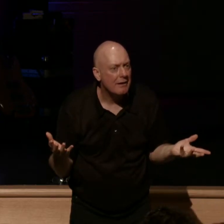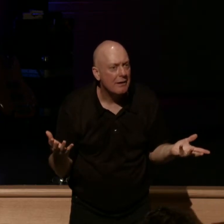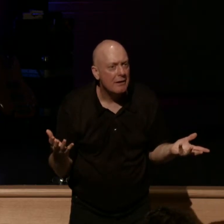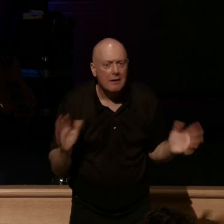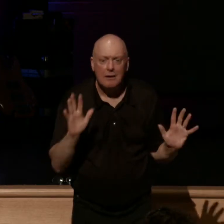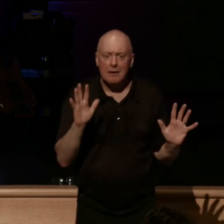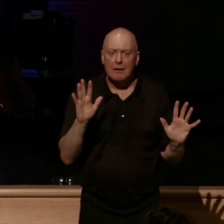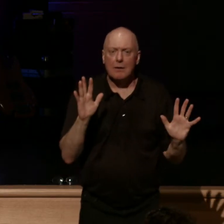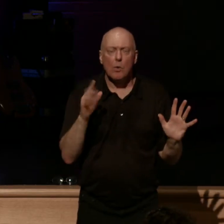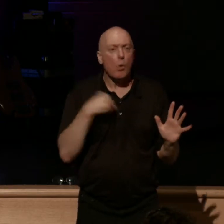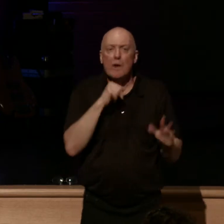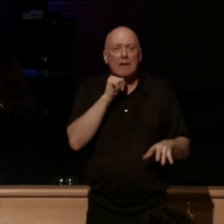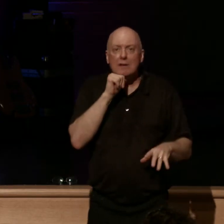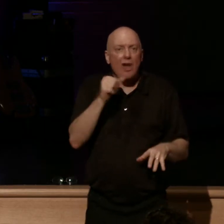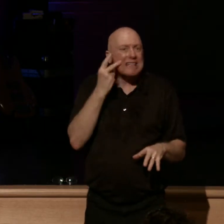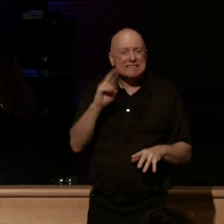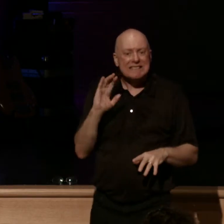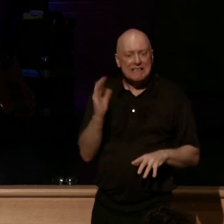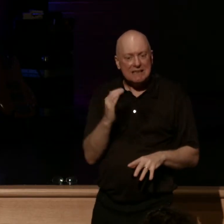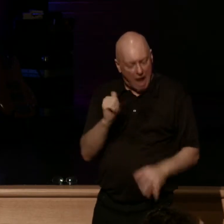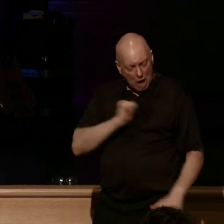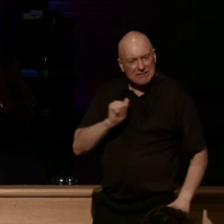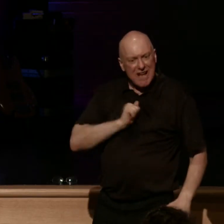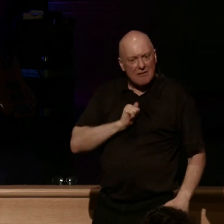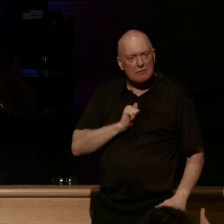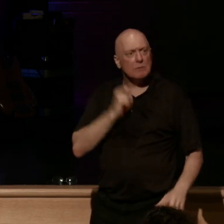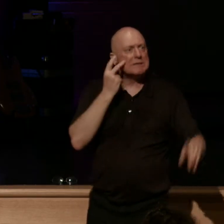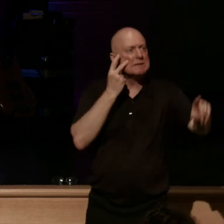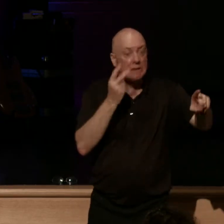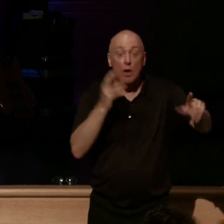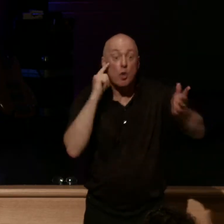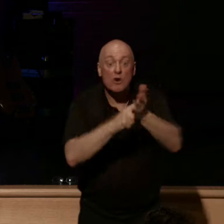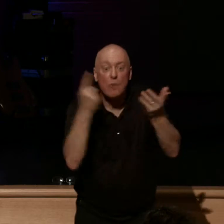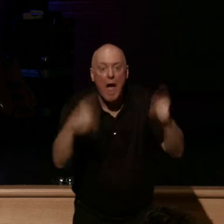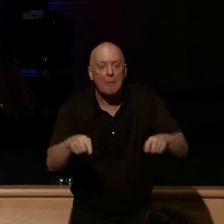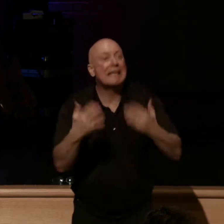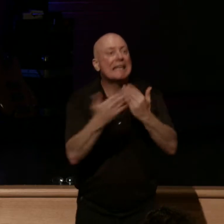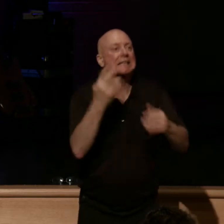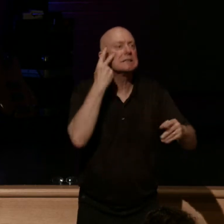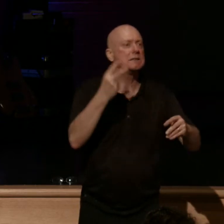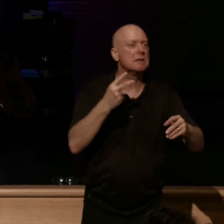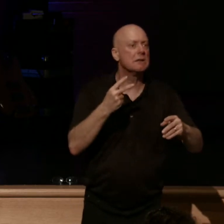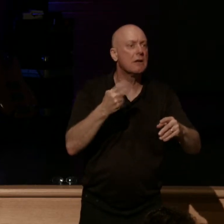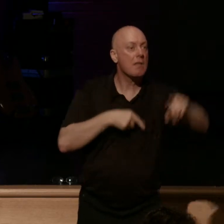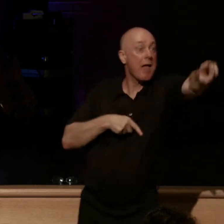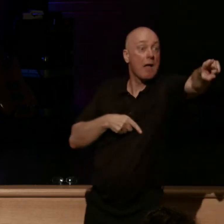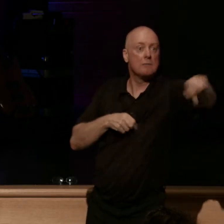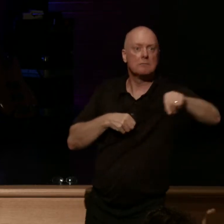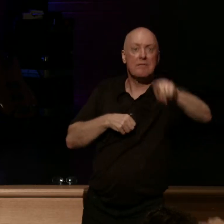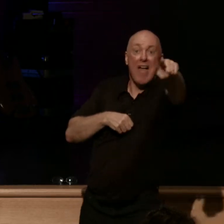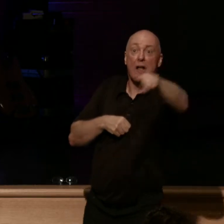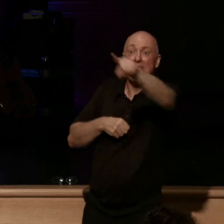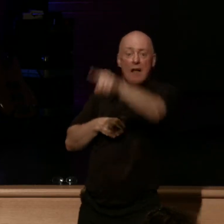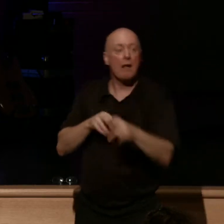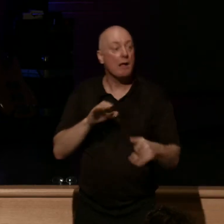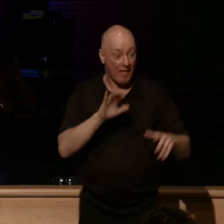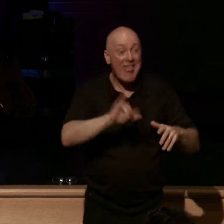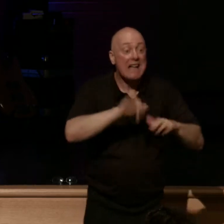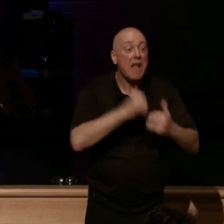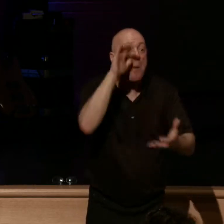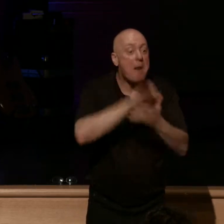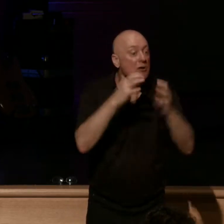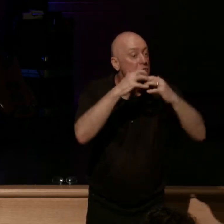most problematic with us, ourselves. But notice what happens. You easily see the sin in others. That's how marriages break down right